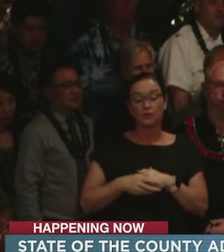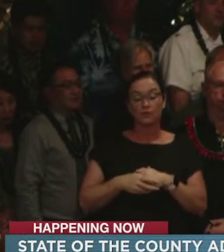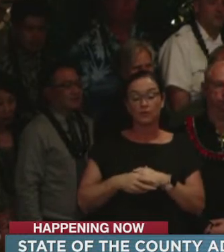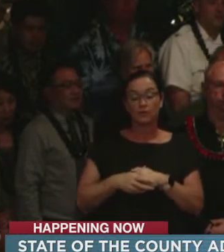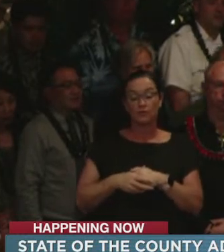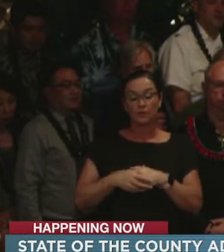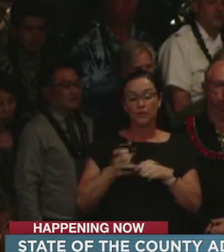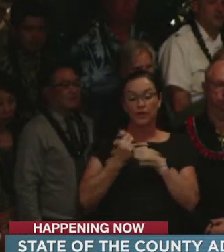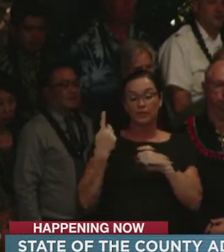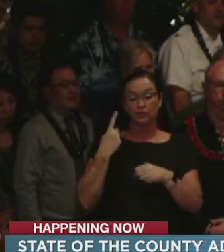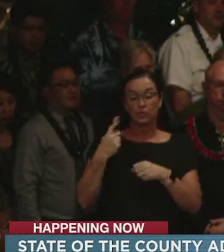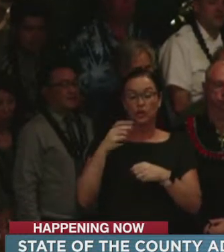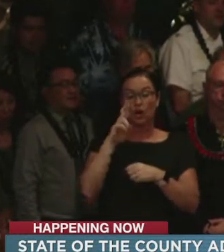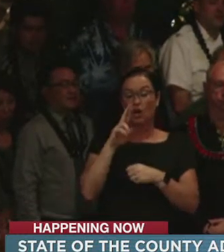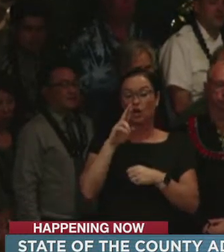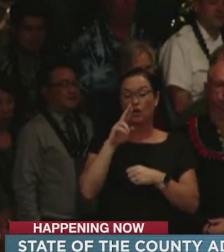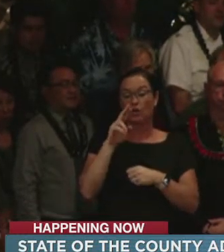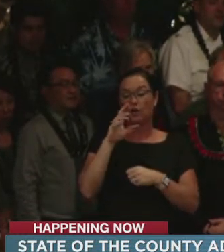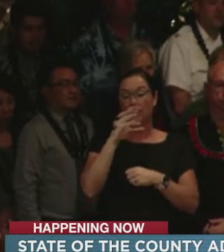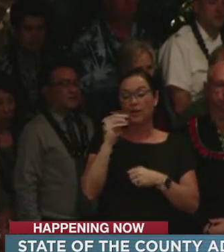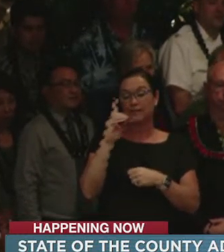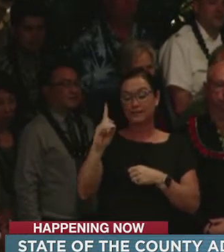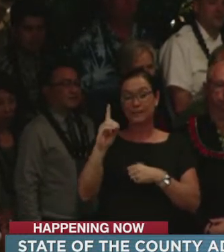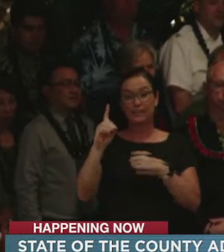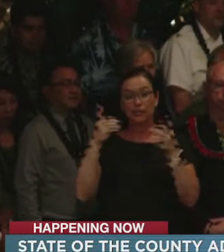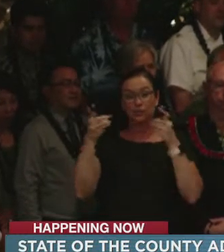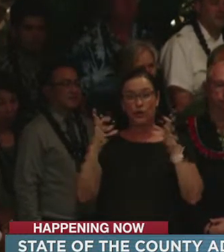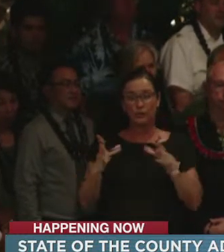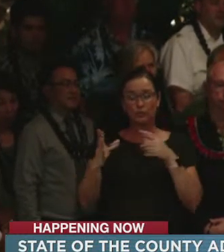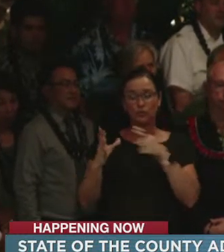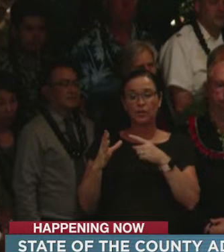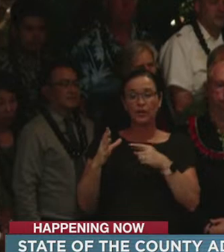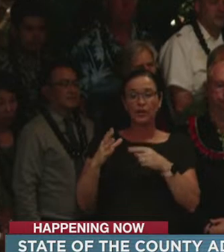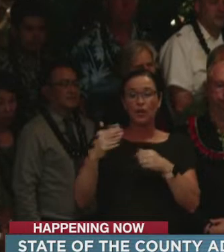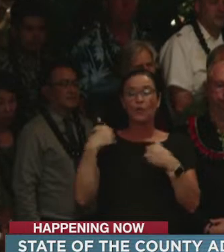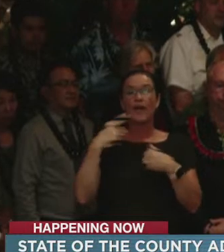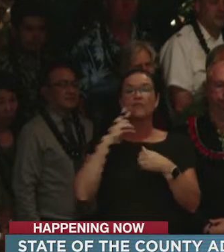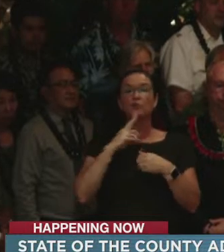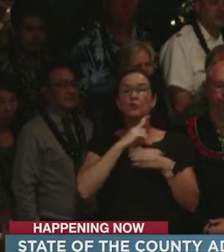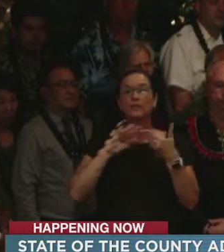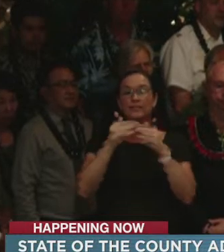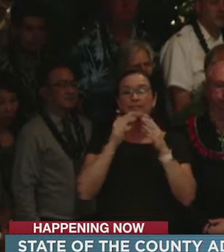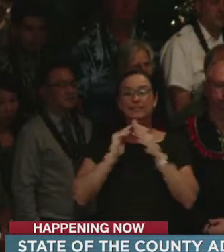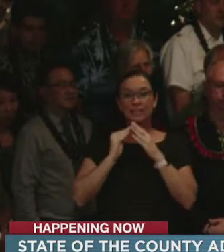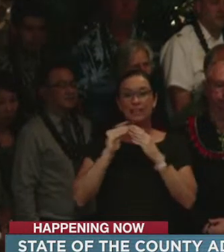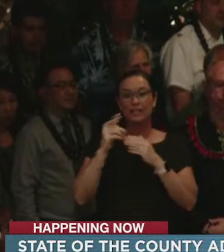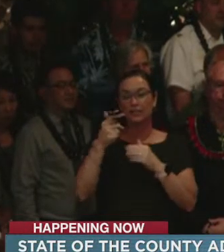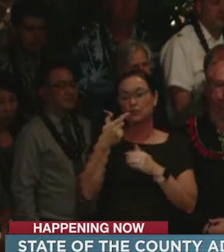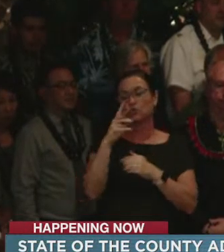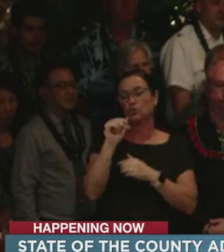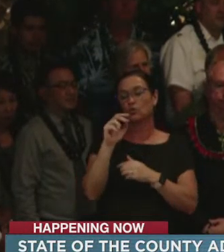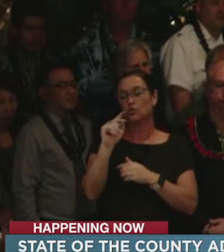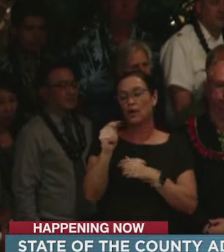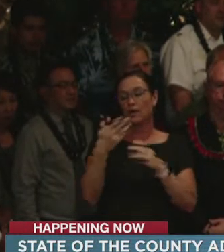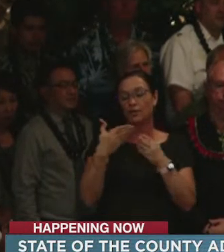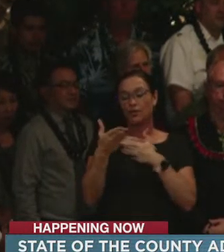Doug Adams, our county was awarded the Hydrogen Twin Cities Initiative grant through the U.S. Department of Energy's Hydrogen Twin Cities